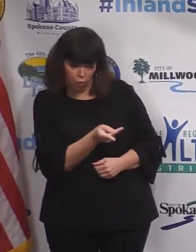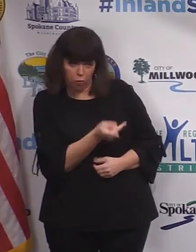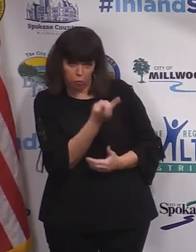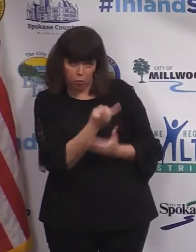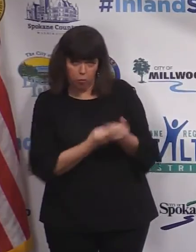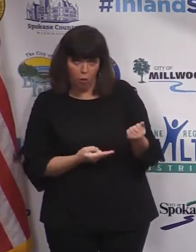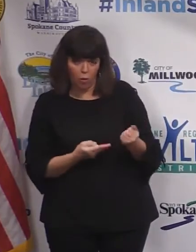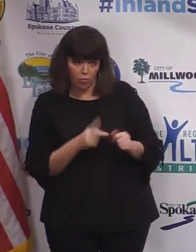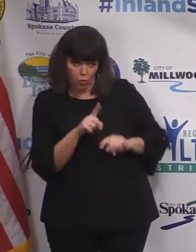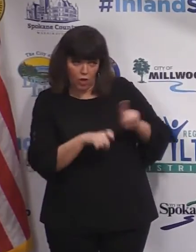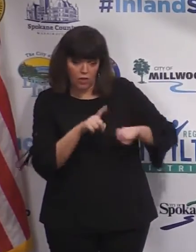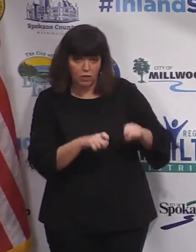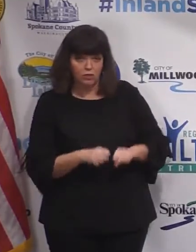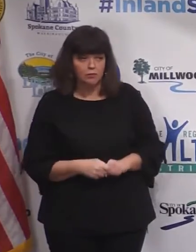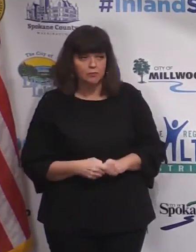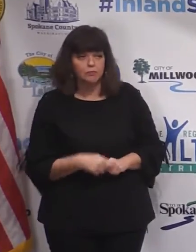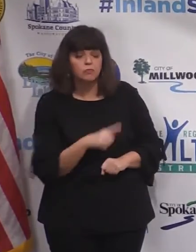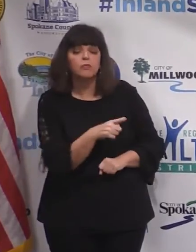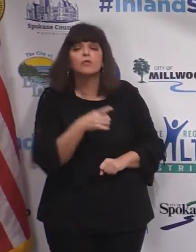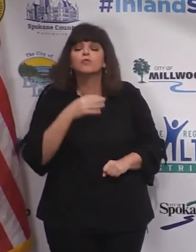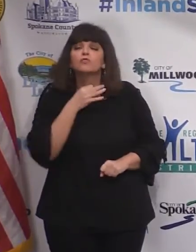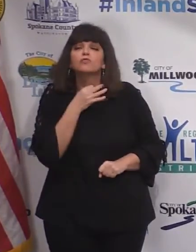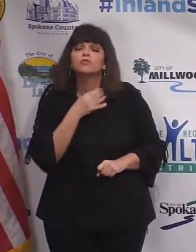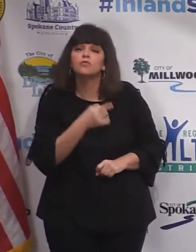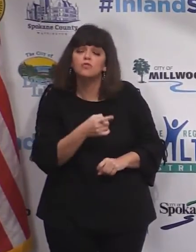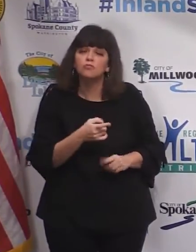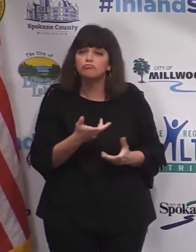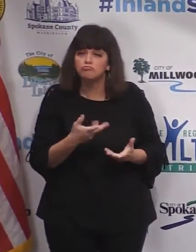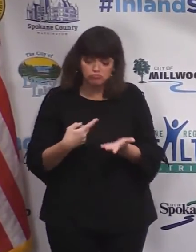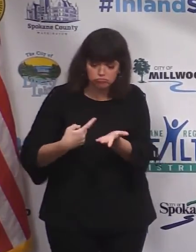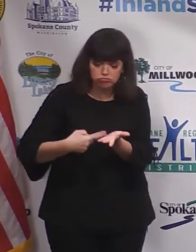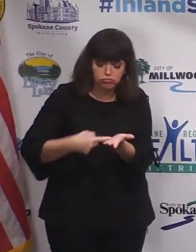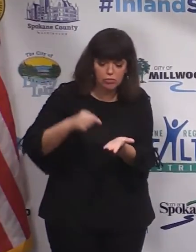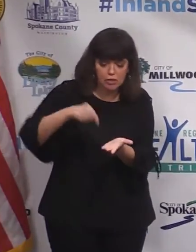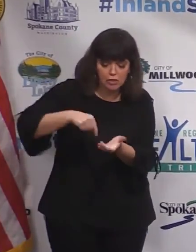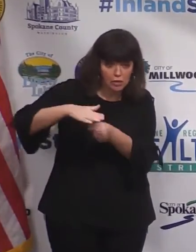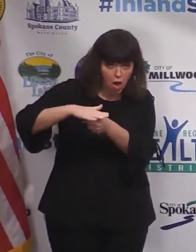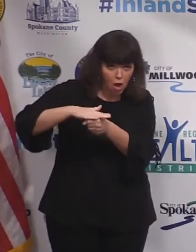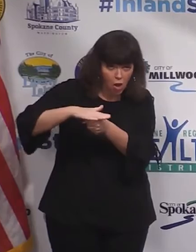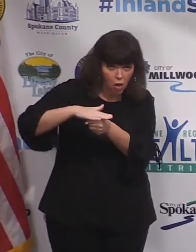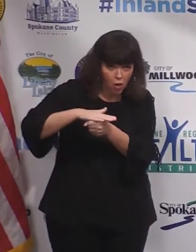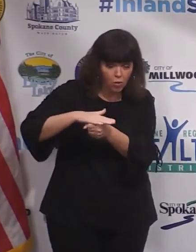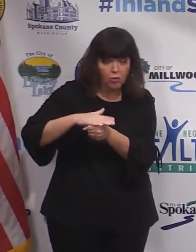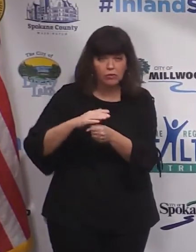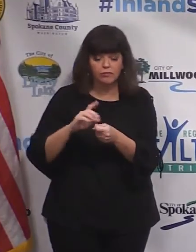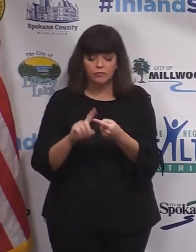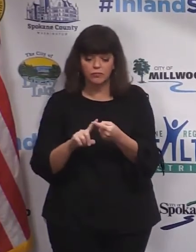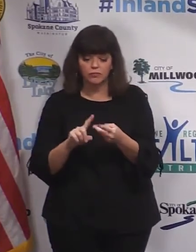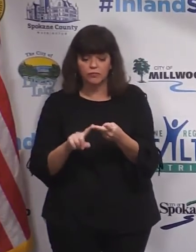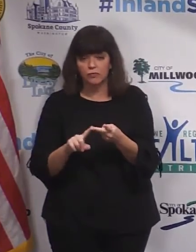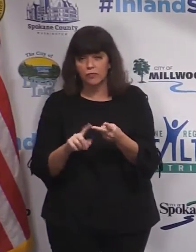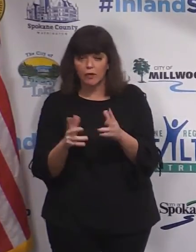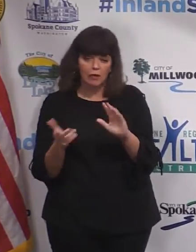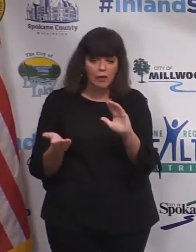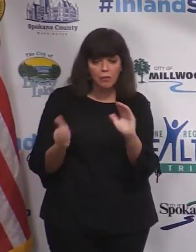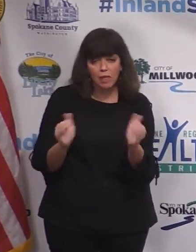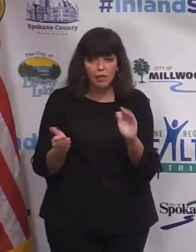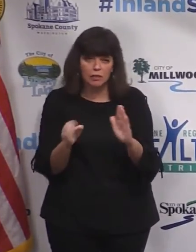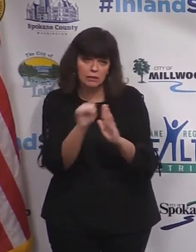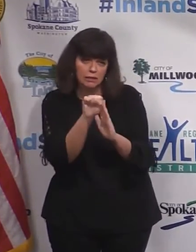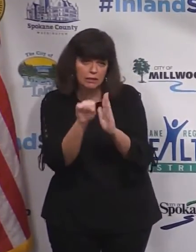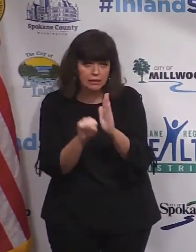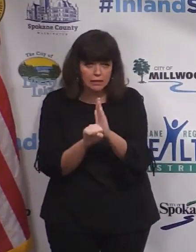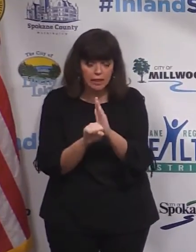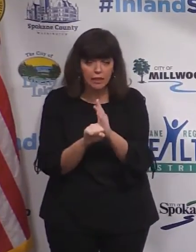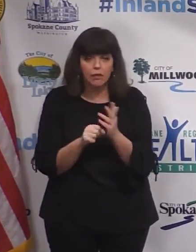here locally and kind of put them in perspective when we're talking about statewide and nationwide? How similar, or if there is any sort of difference